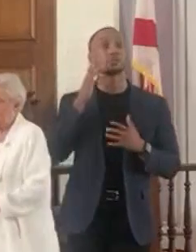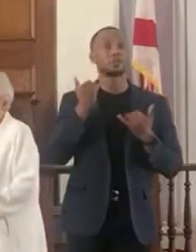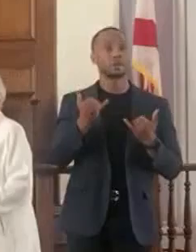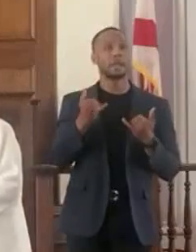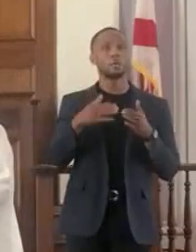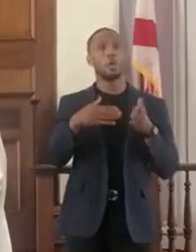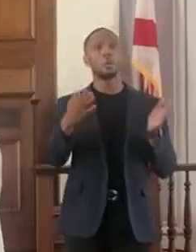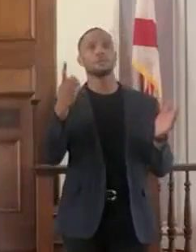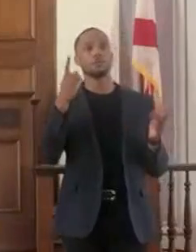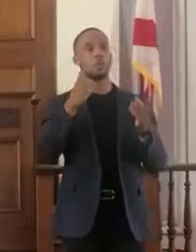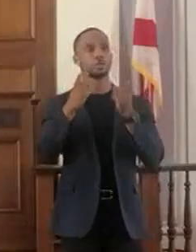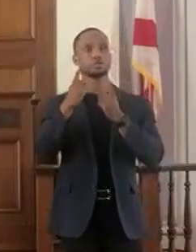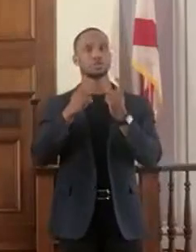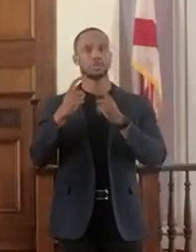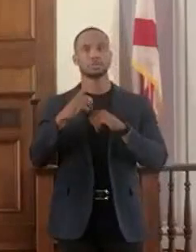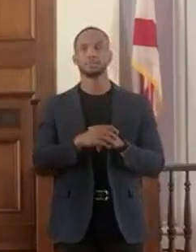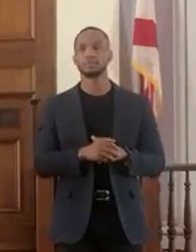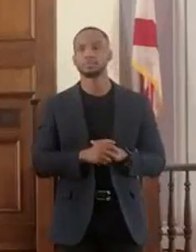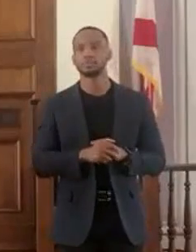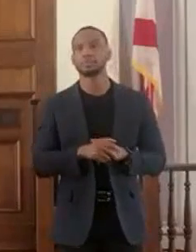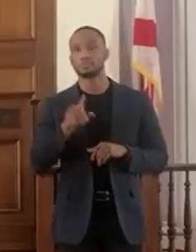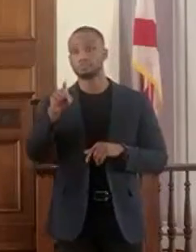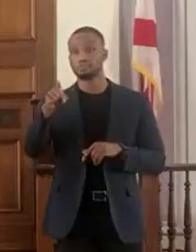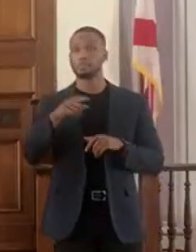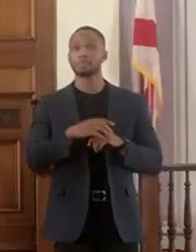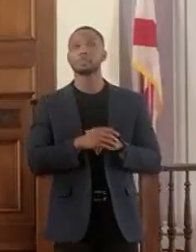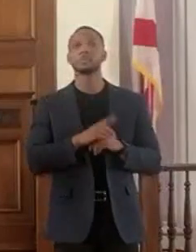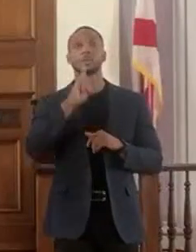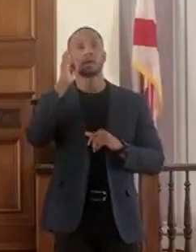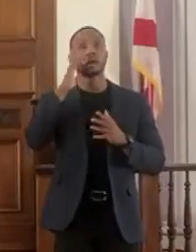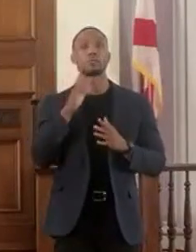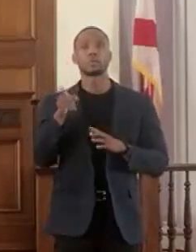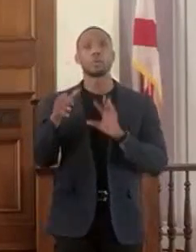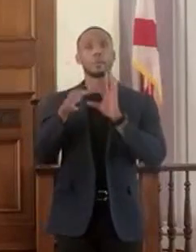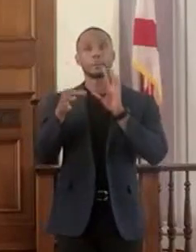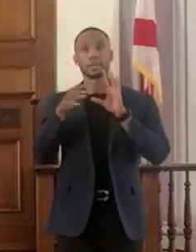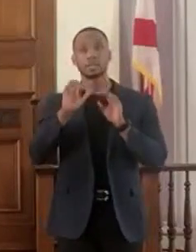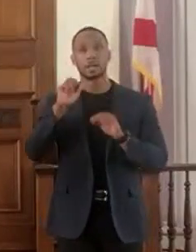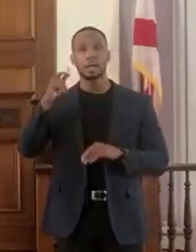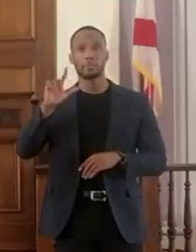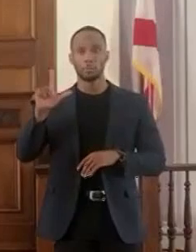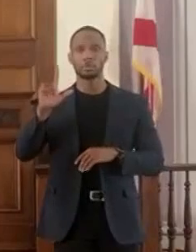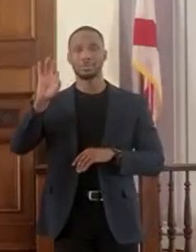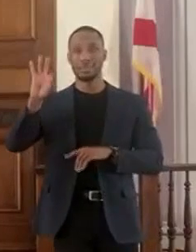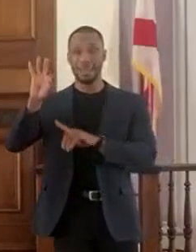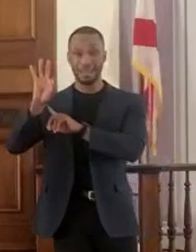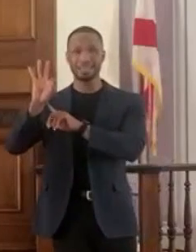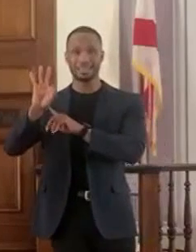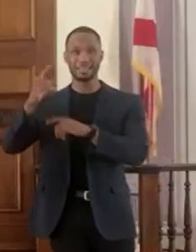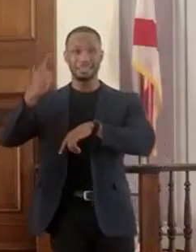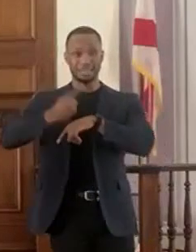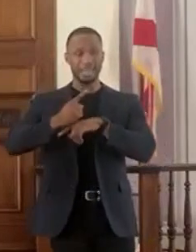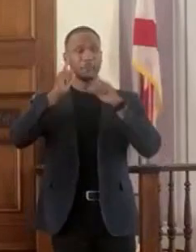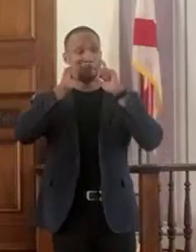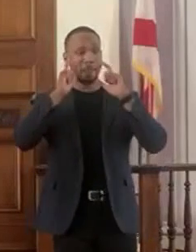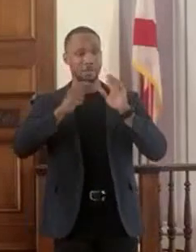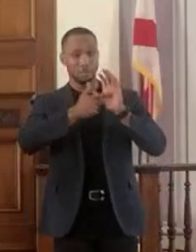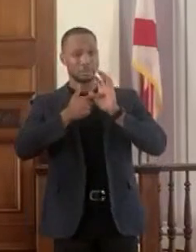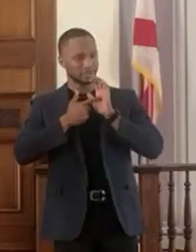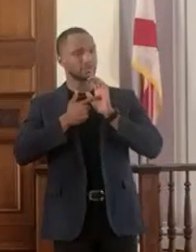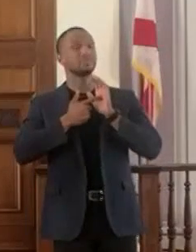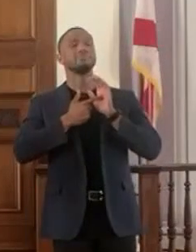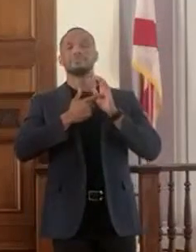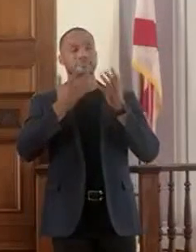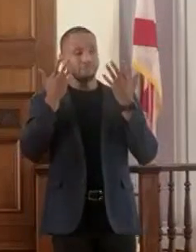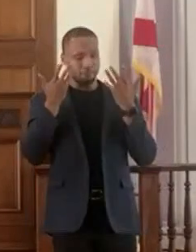this up for a few questions. Yes, sir. Governor, you mentioned that April 9th is a firm date to allow the mask order to